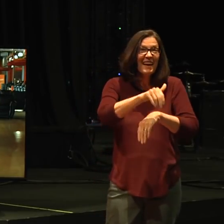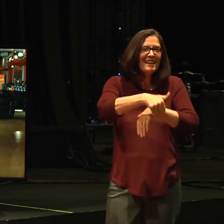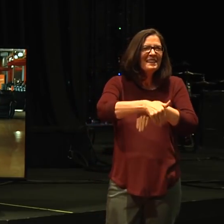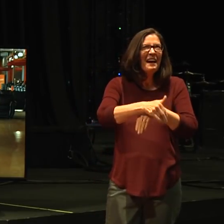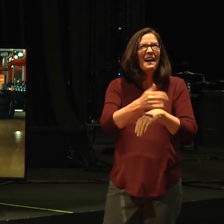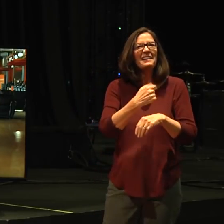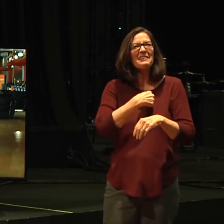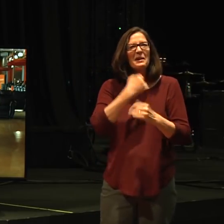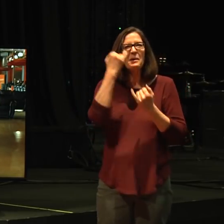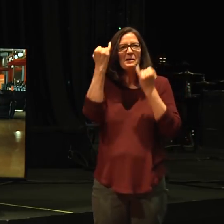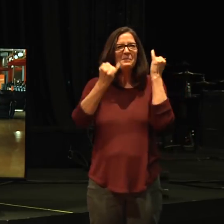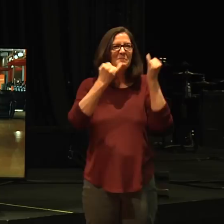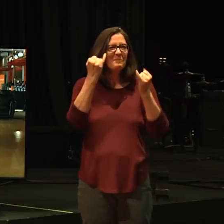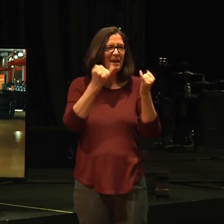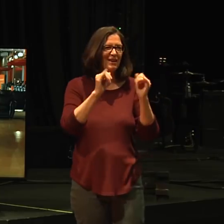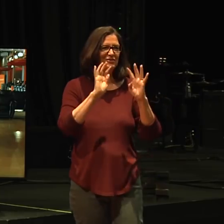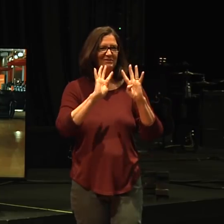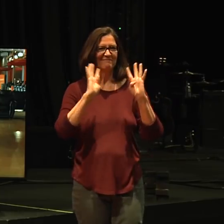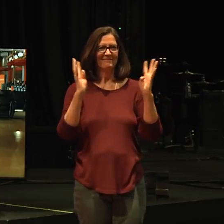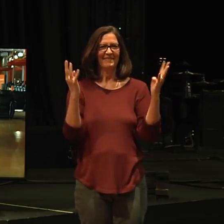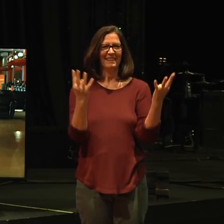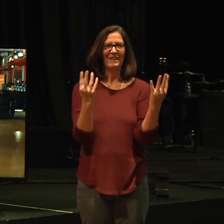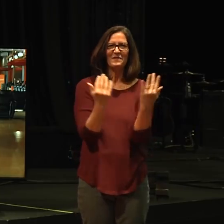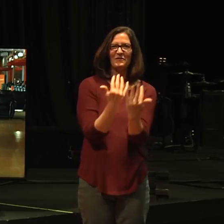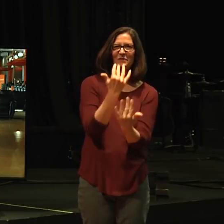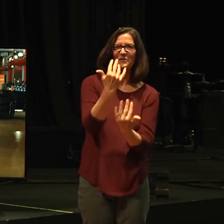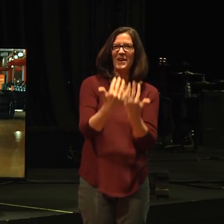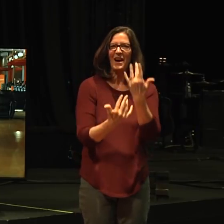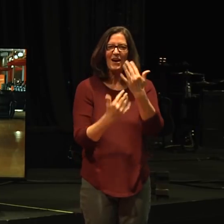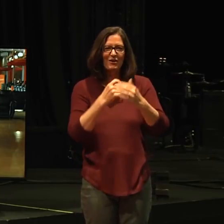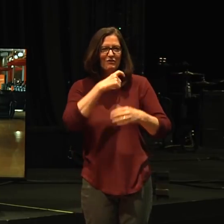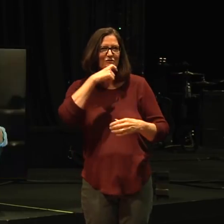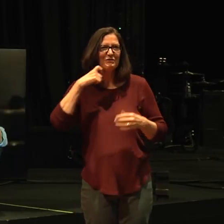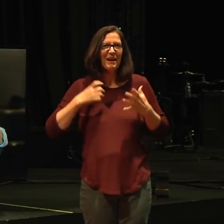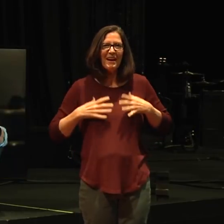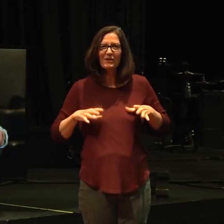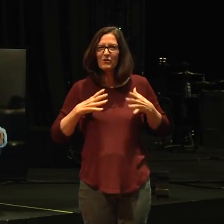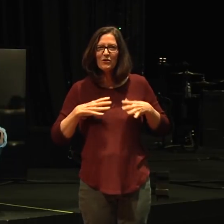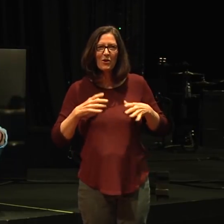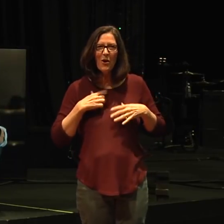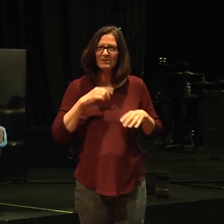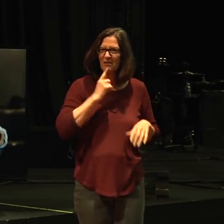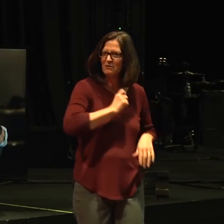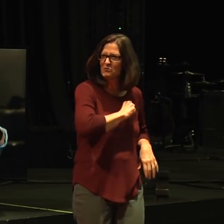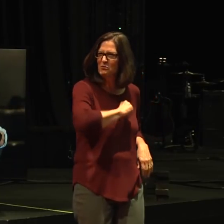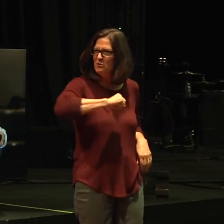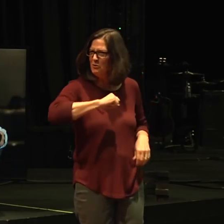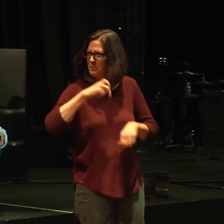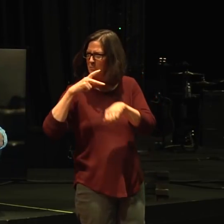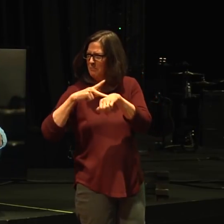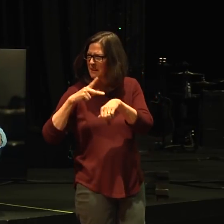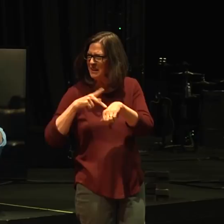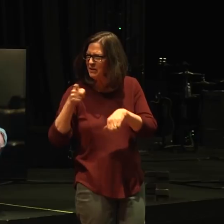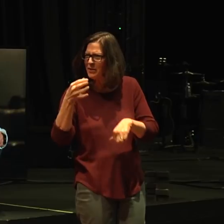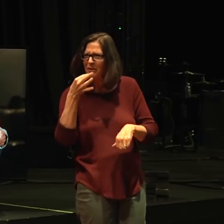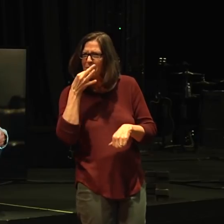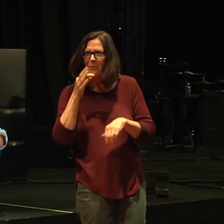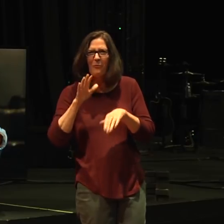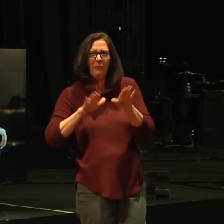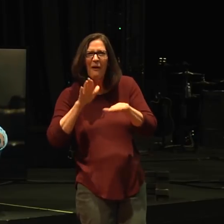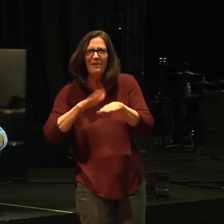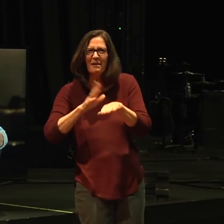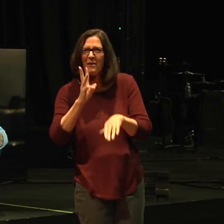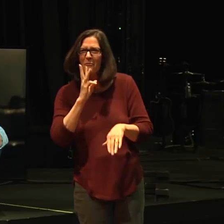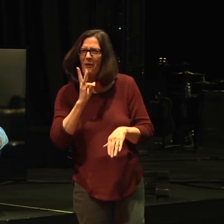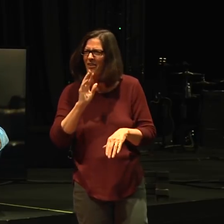and drying their clothes. I mean, this is like a youth pastor with all his guys and they're going, dude, Peter, you walked on water. He's like, yeah, I can't